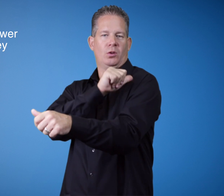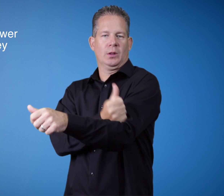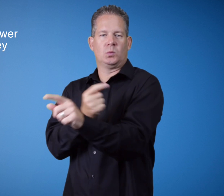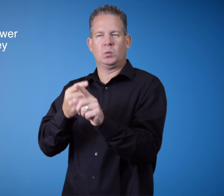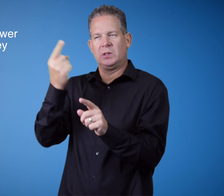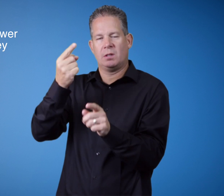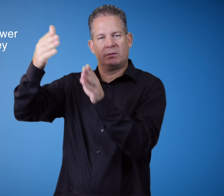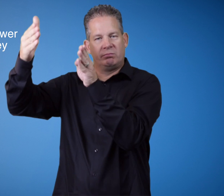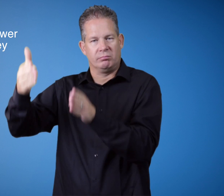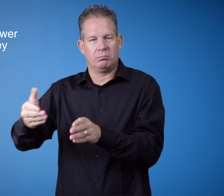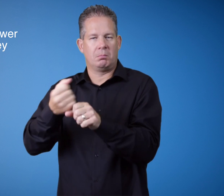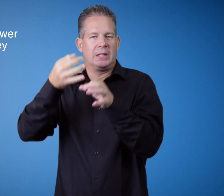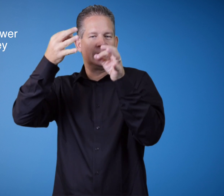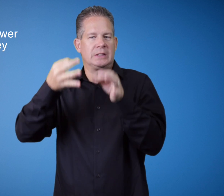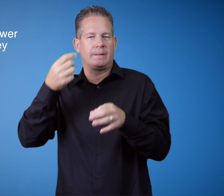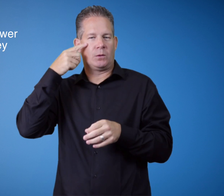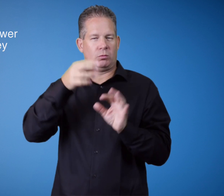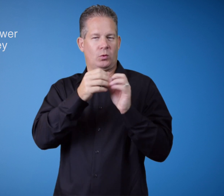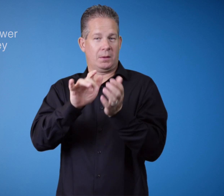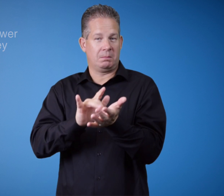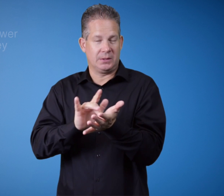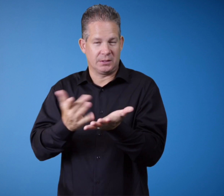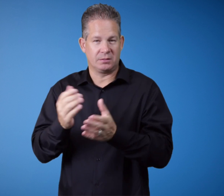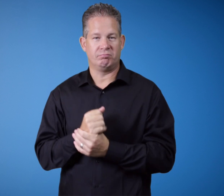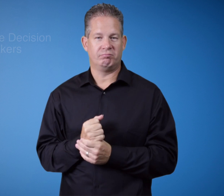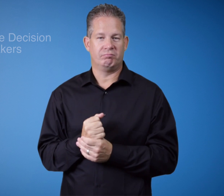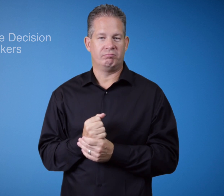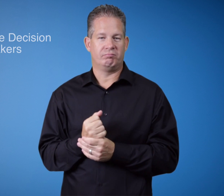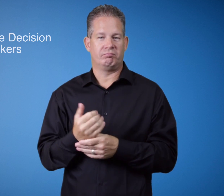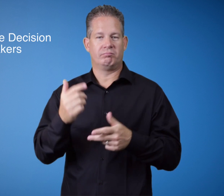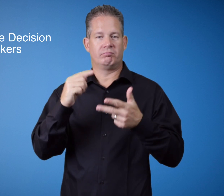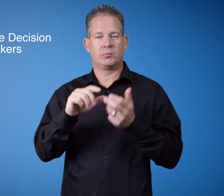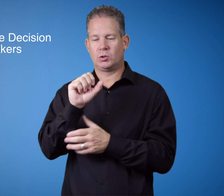This gives a person the authority to make decisions on your behalf regarding medical decisions.